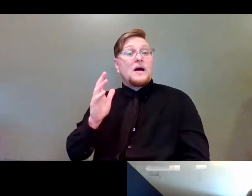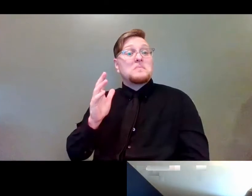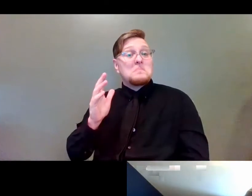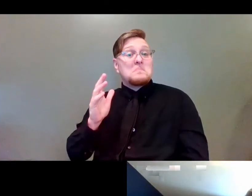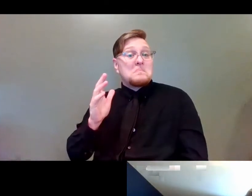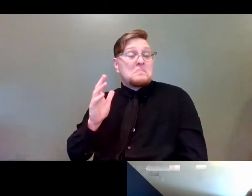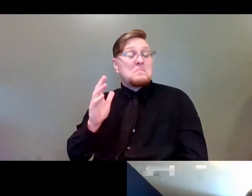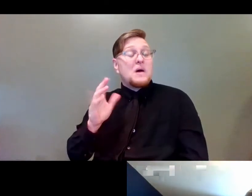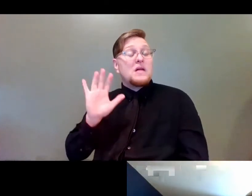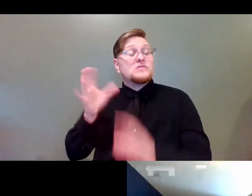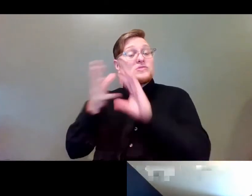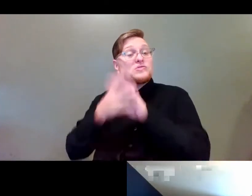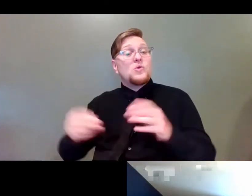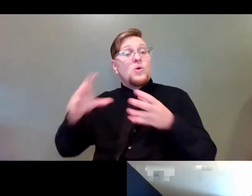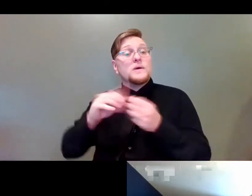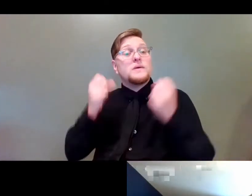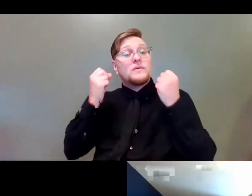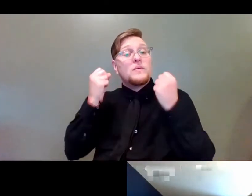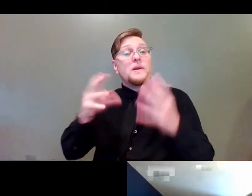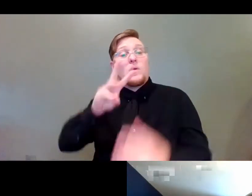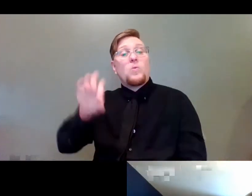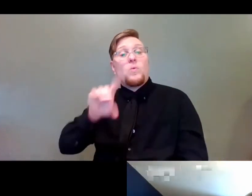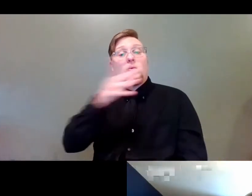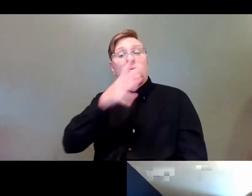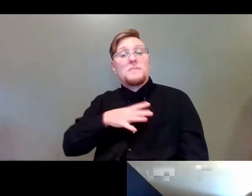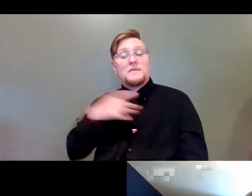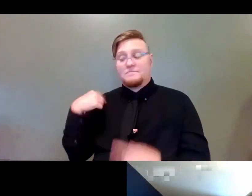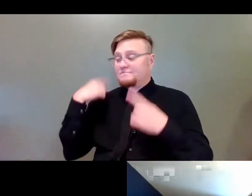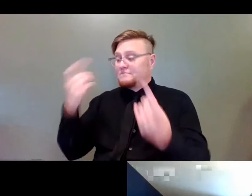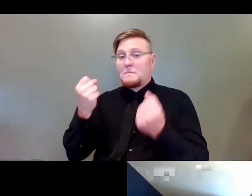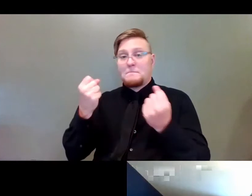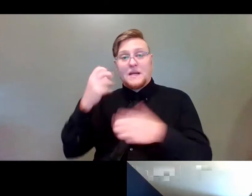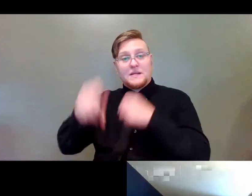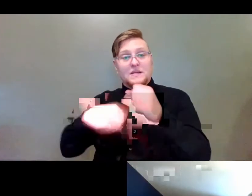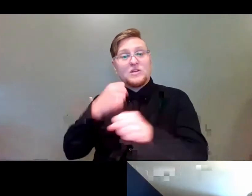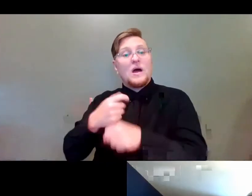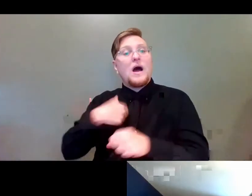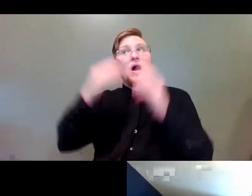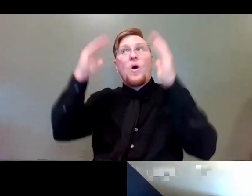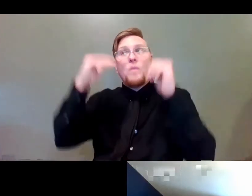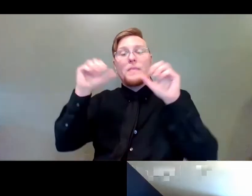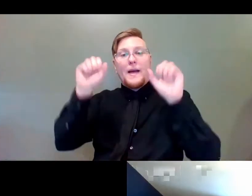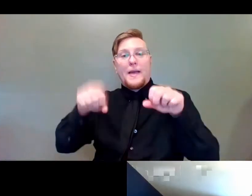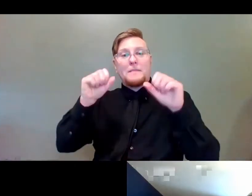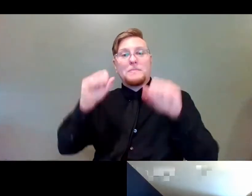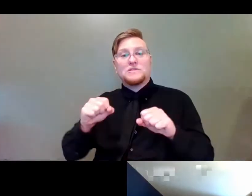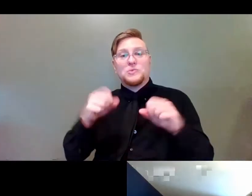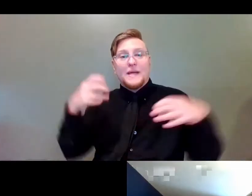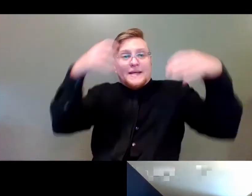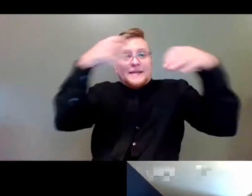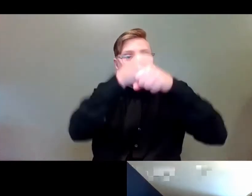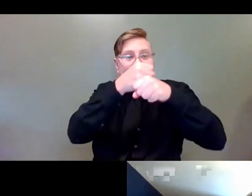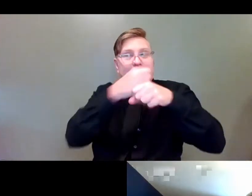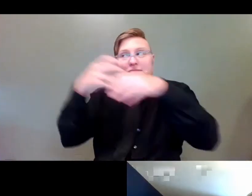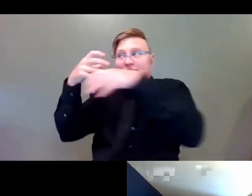after hearing the stories of so many wild women from so many years, I hope I was able to capture some